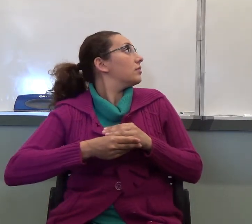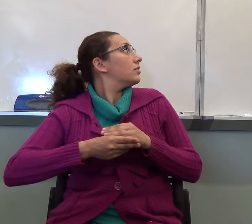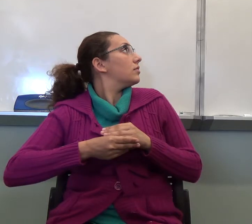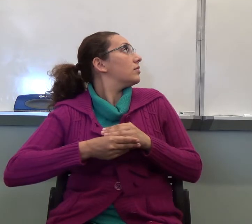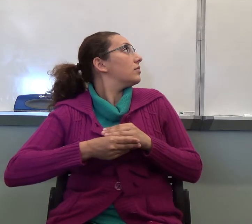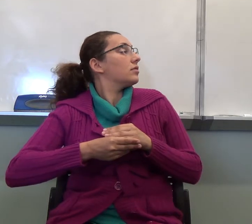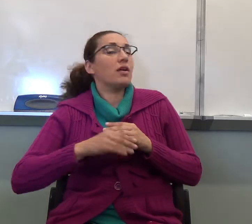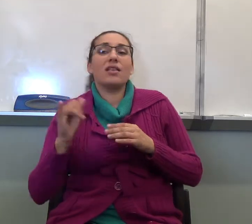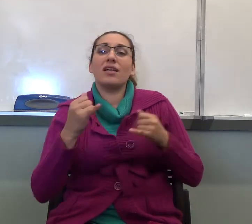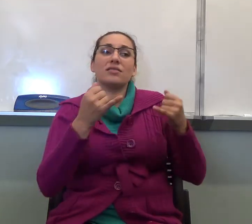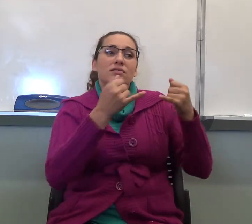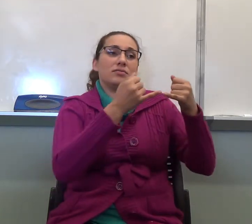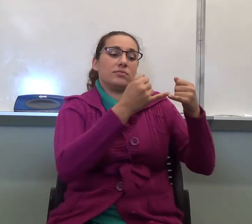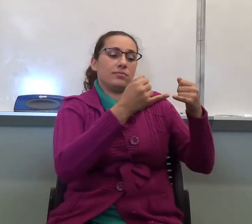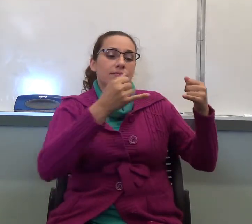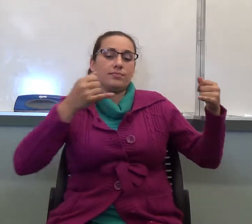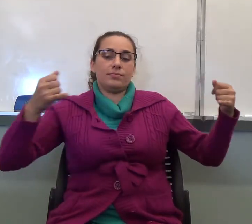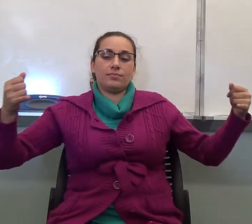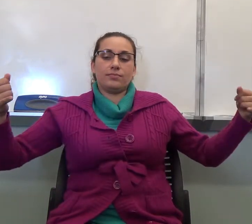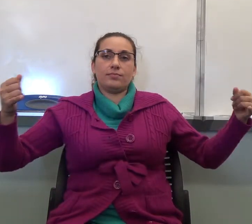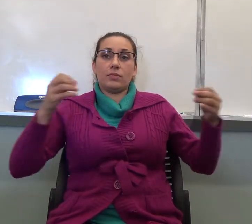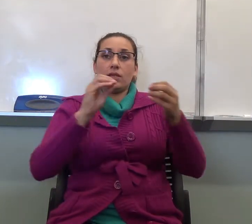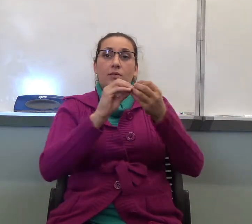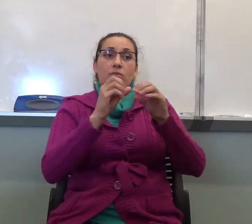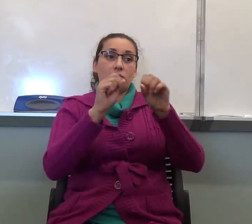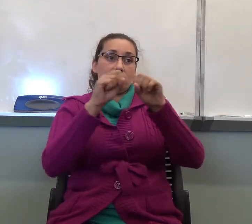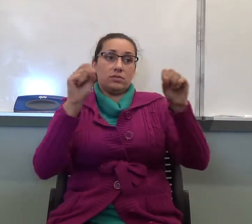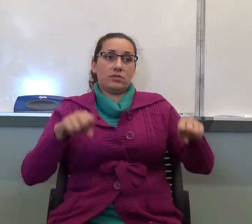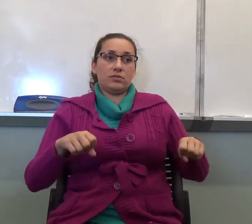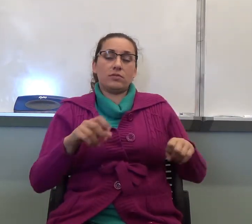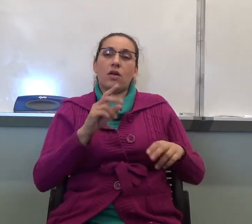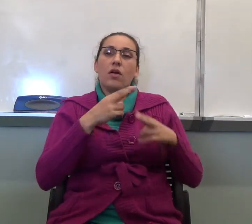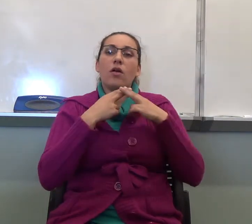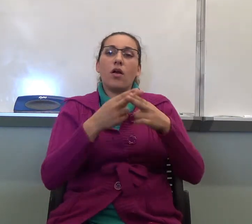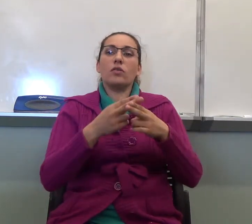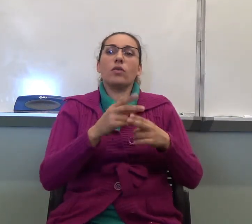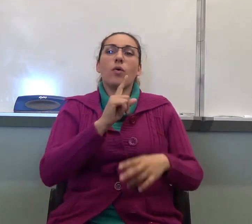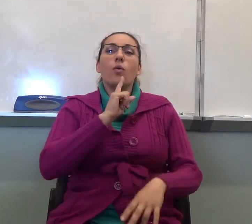Drawing the number system as what's called a real line is very common.